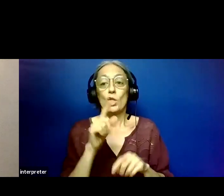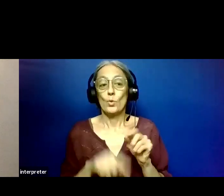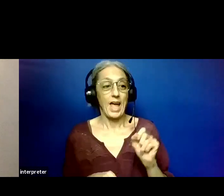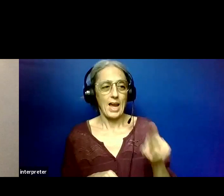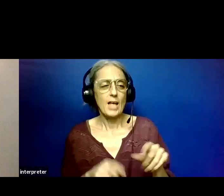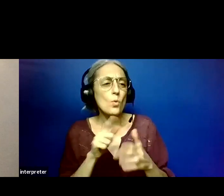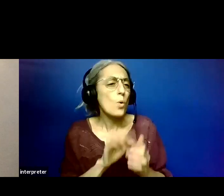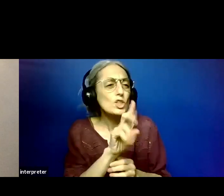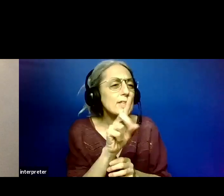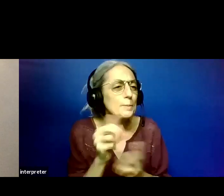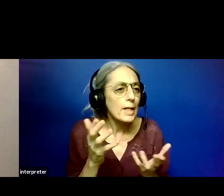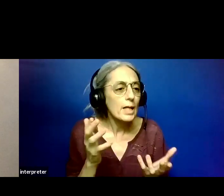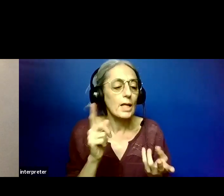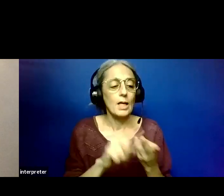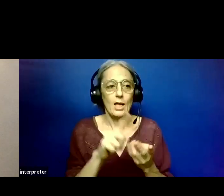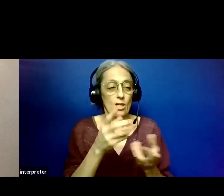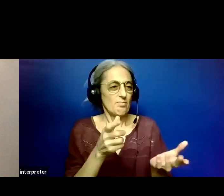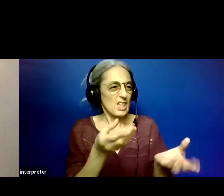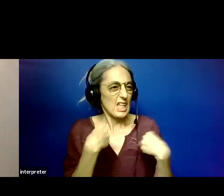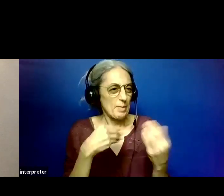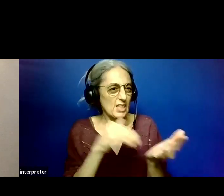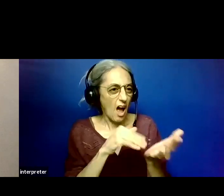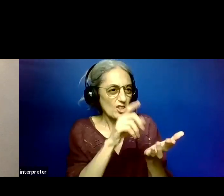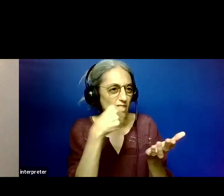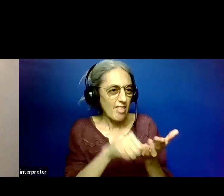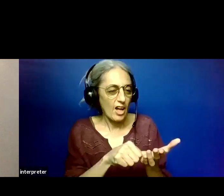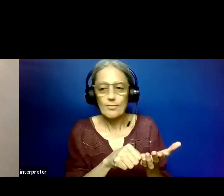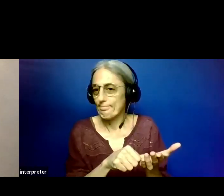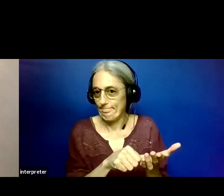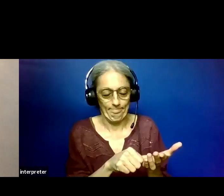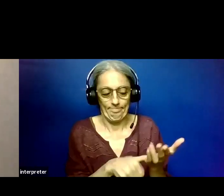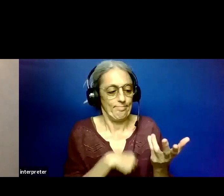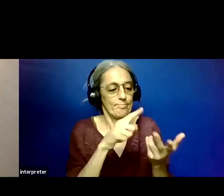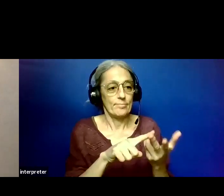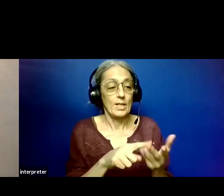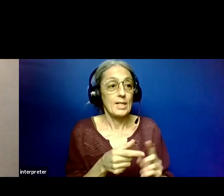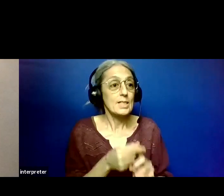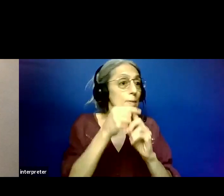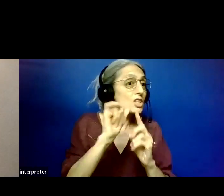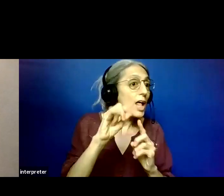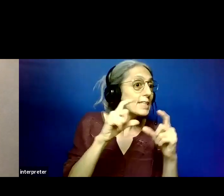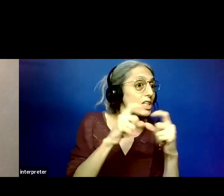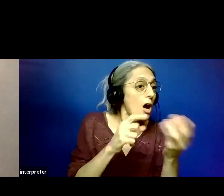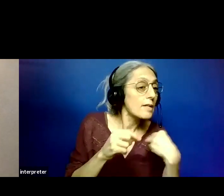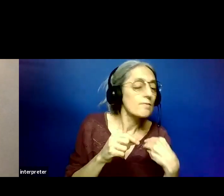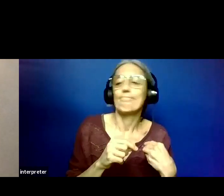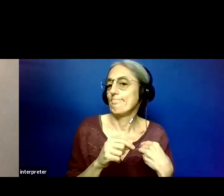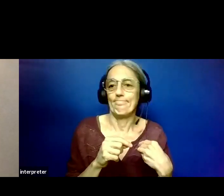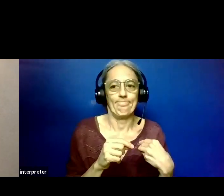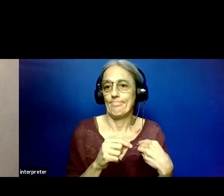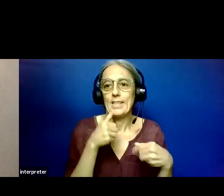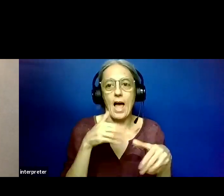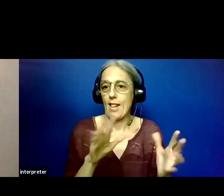medical documentation. You cannot require special identification. There is no registry for